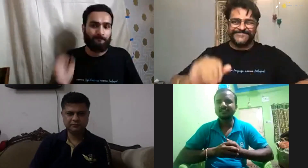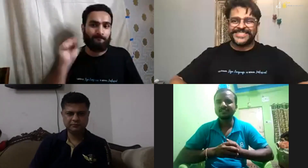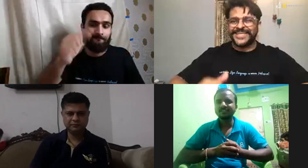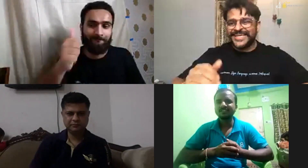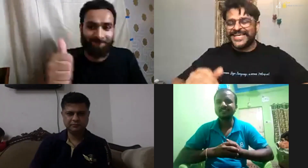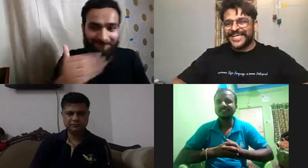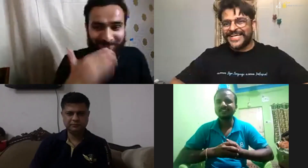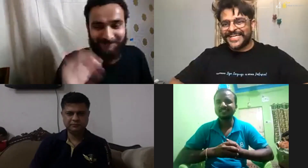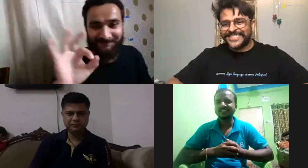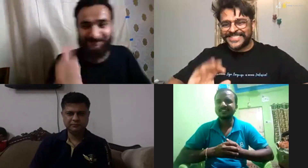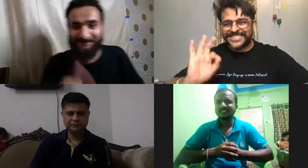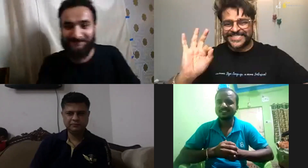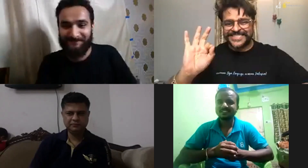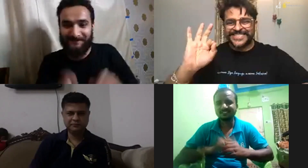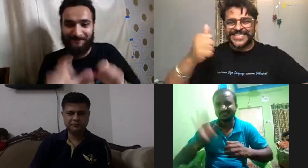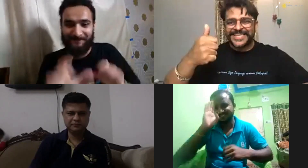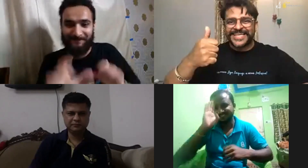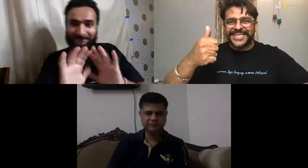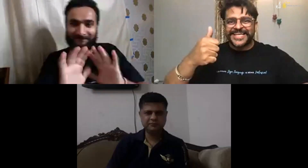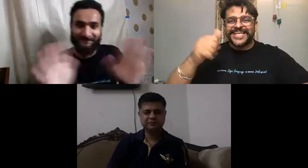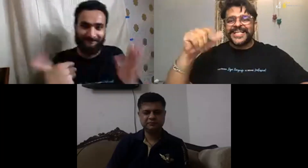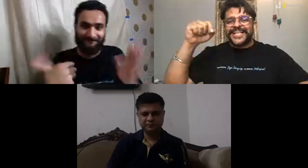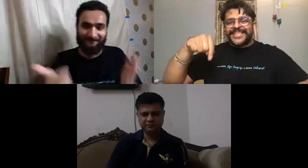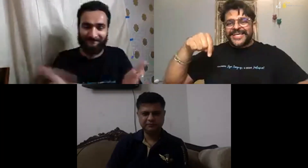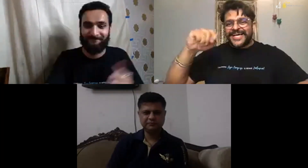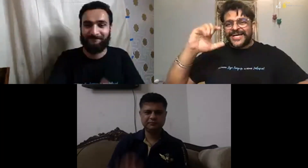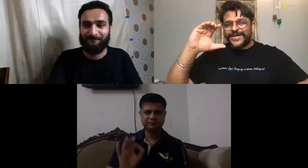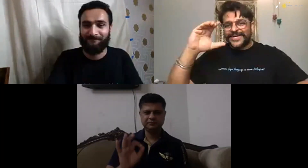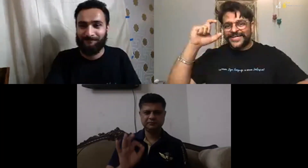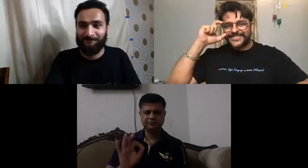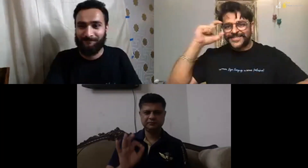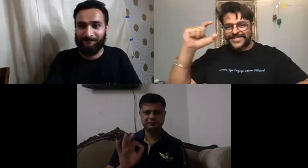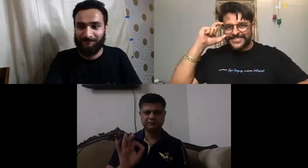I want to ask more questions, but we definitely are running out of time.